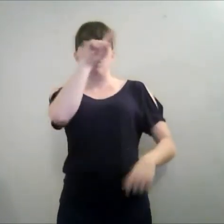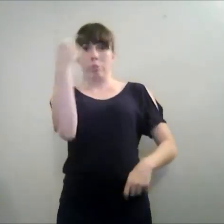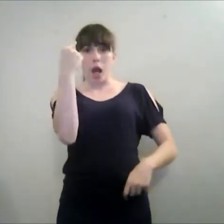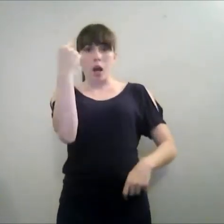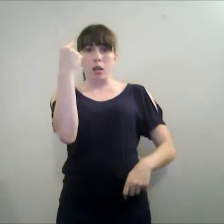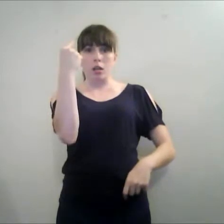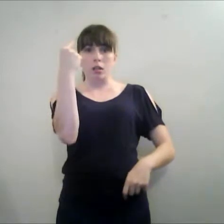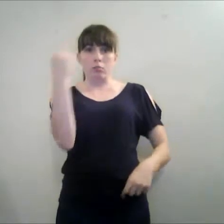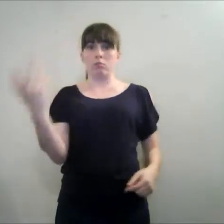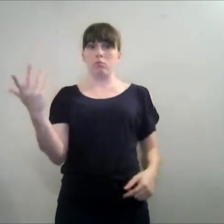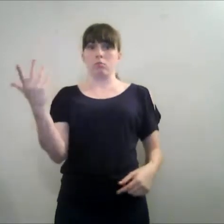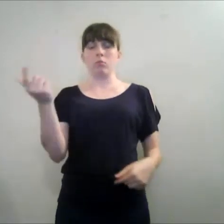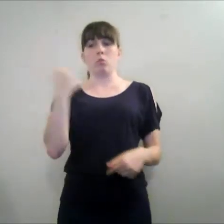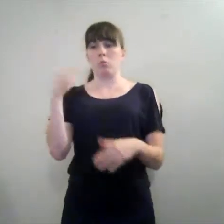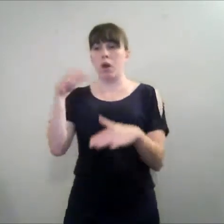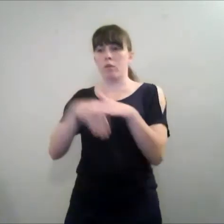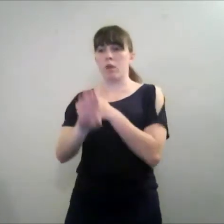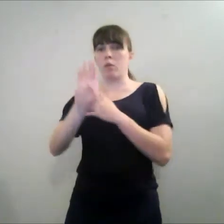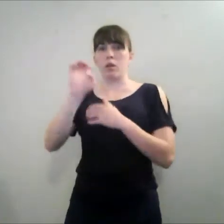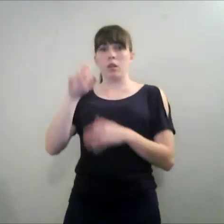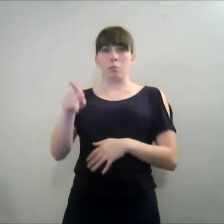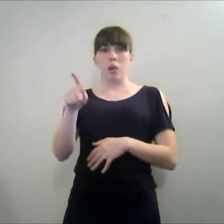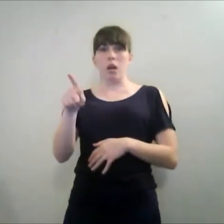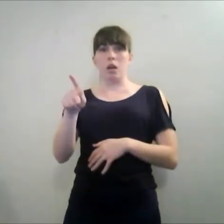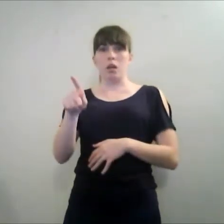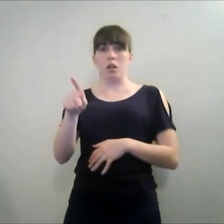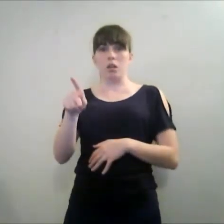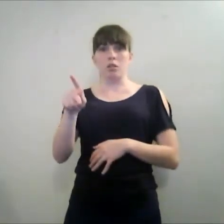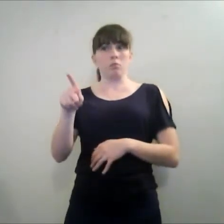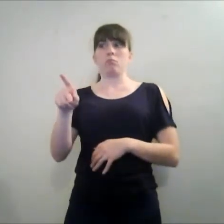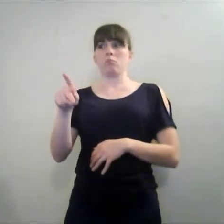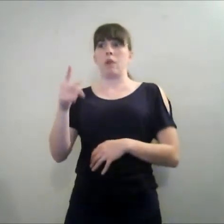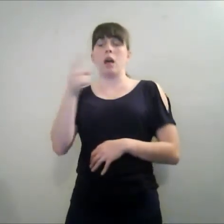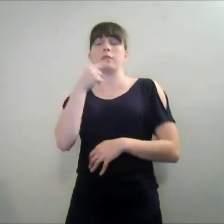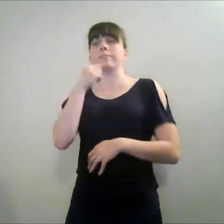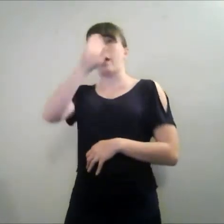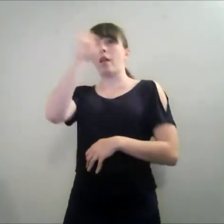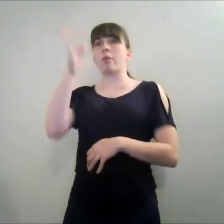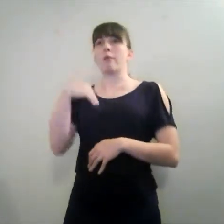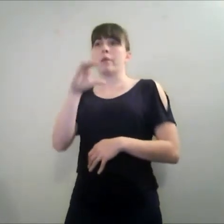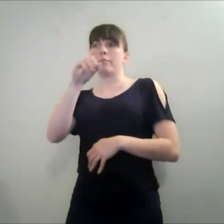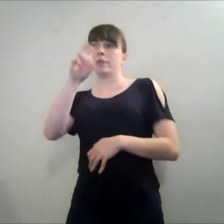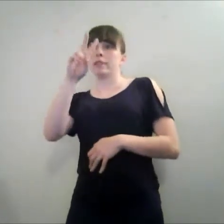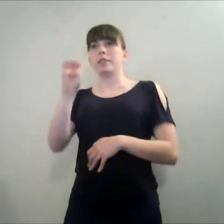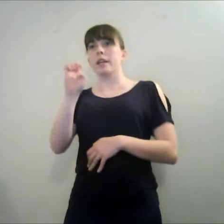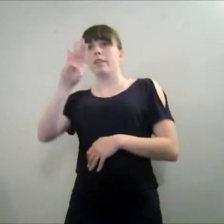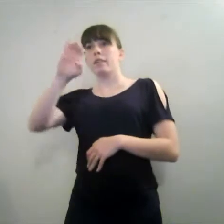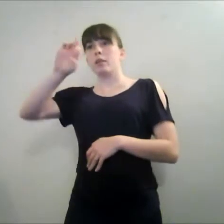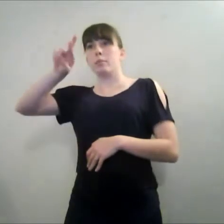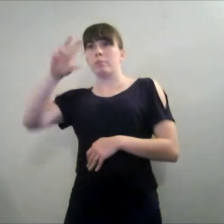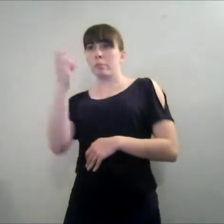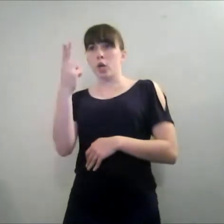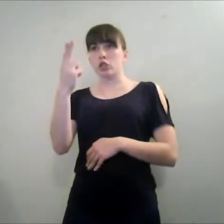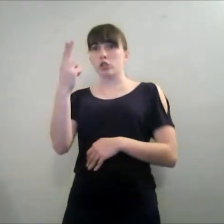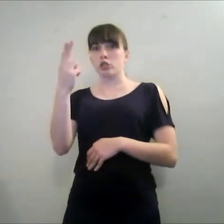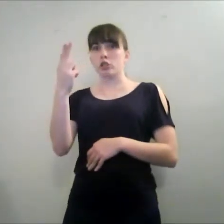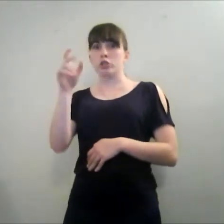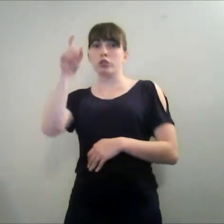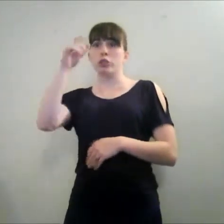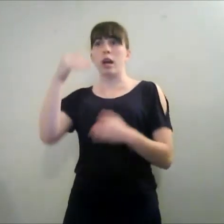sign me in. Look, there's my visitor's badge on the... So so this nonsense about, you've got to have real names on Facebook and whatever, that